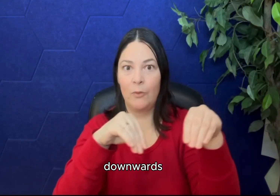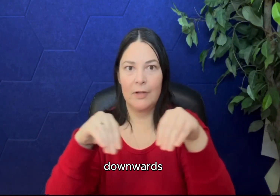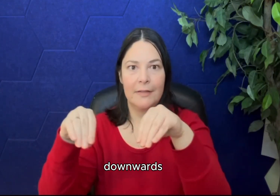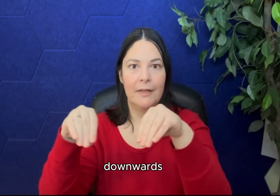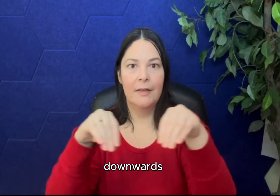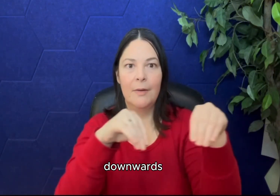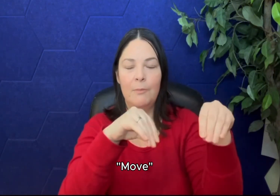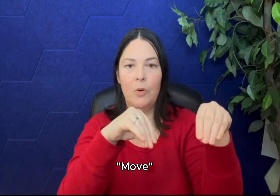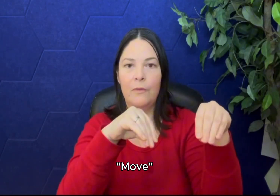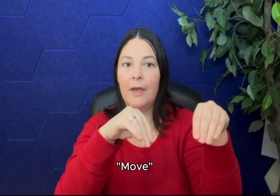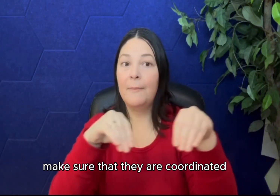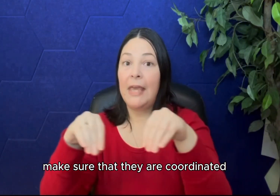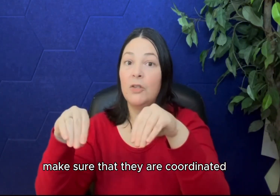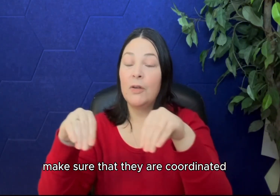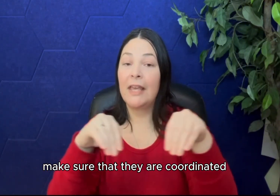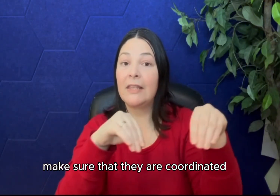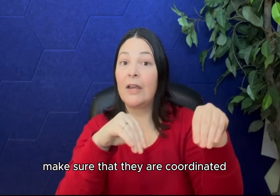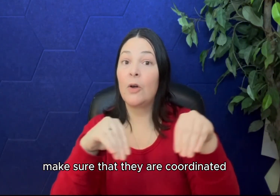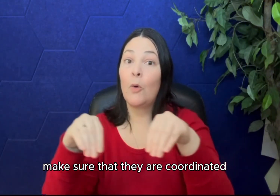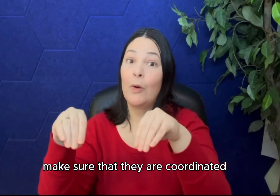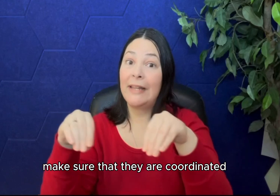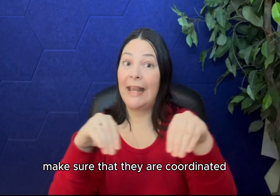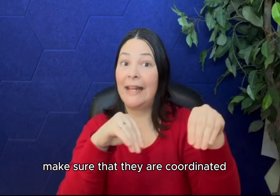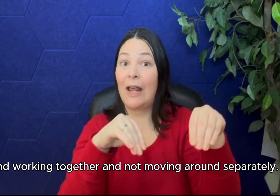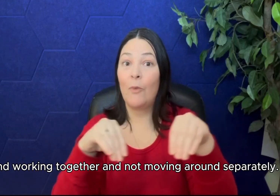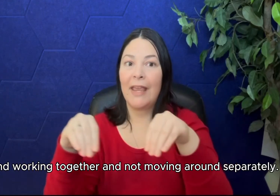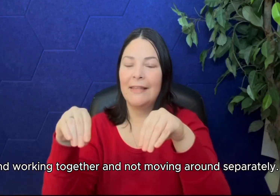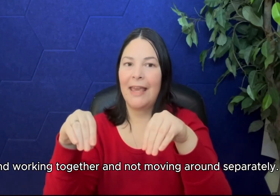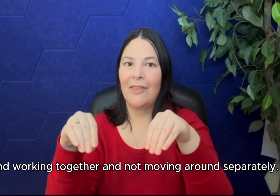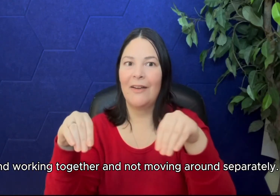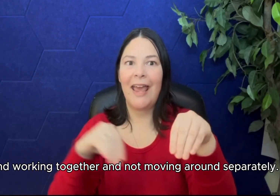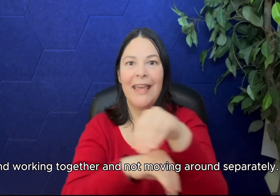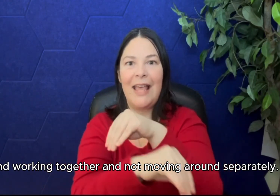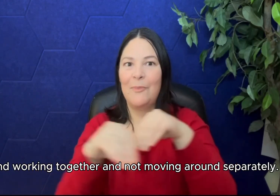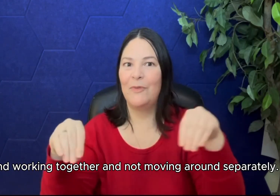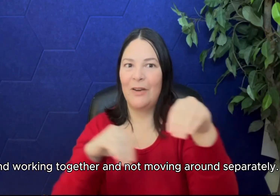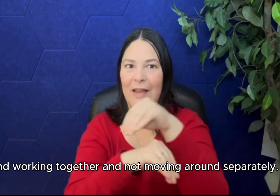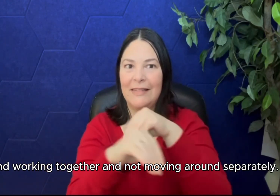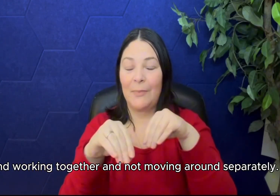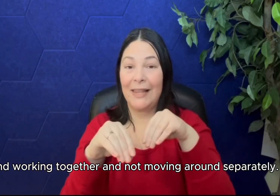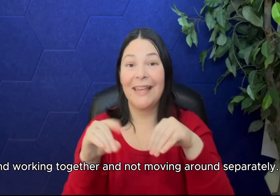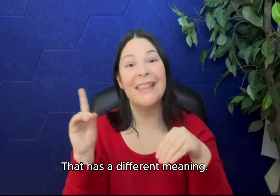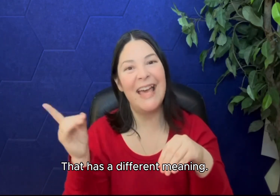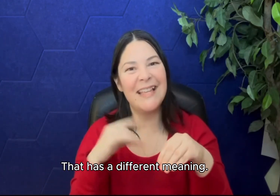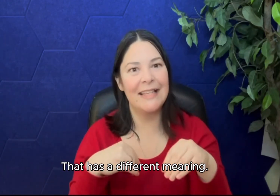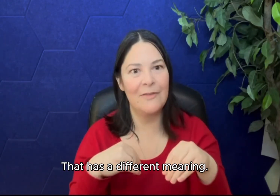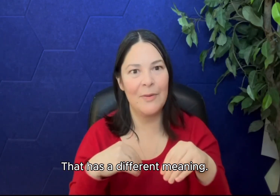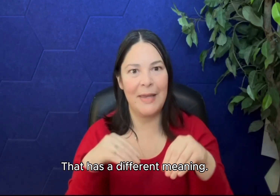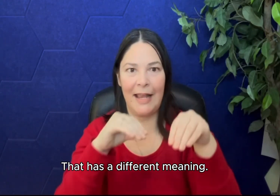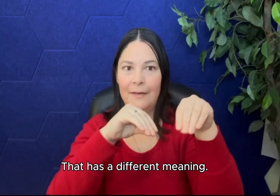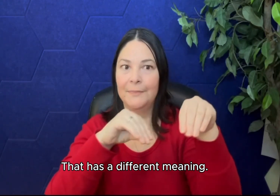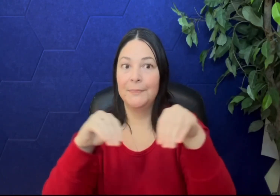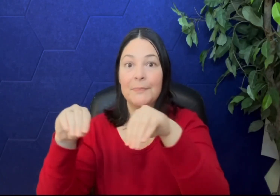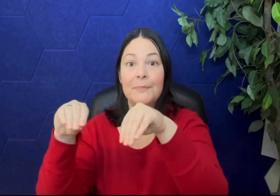downwards. Move. Make sure that they are coordinated and working together and not moving around separately. That has a different meaning.